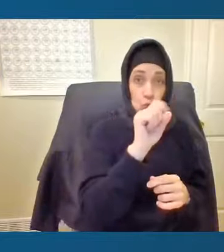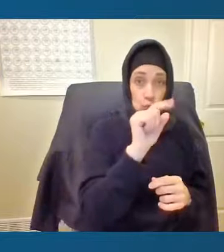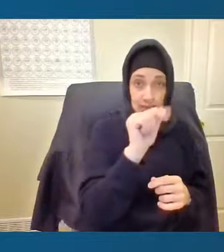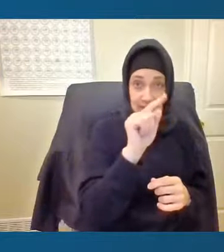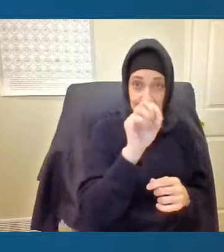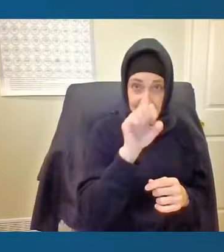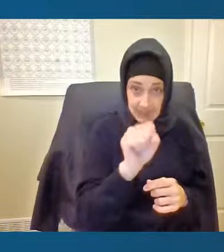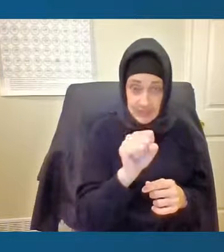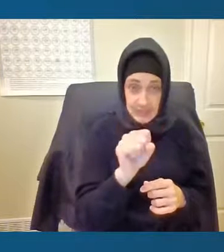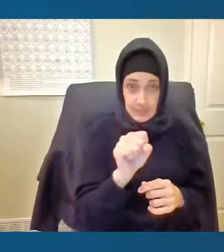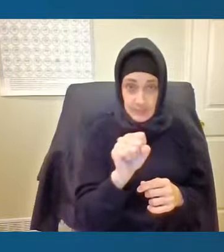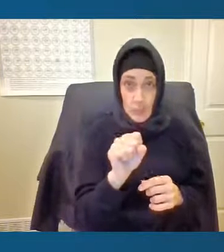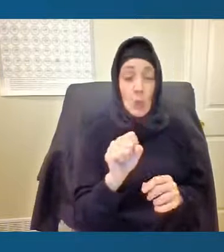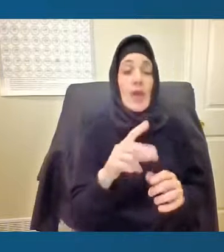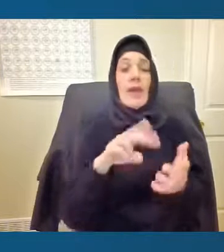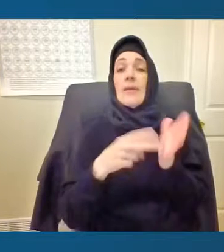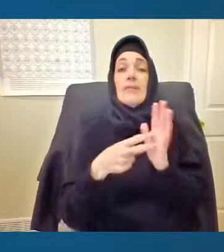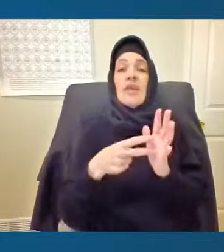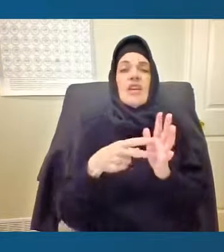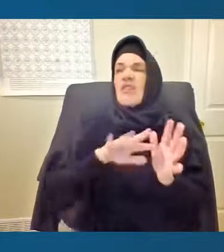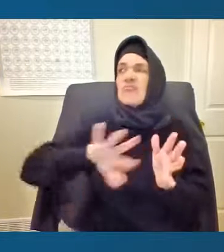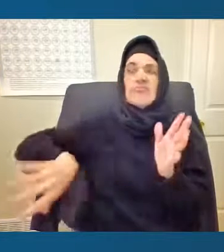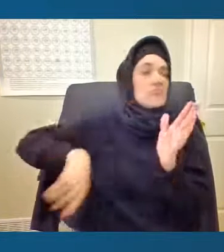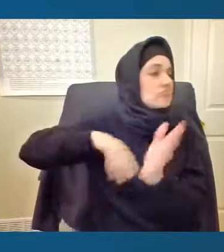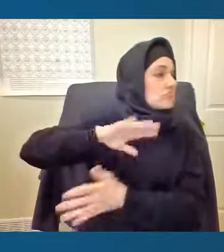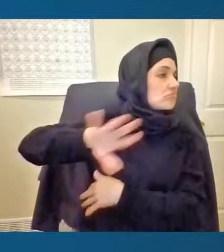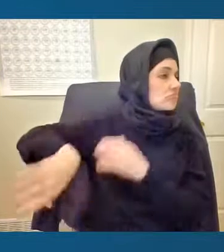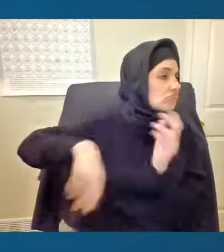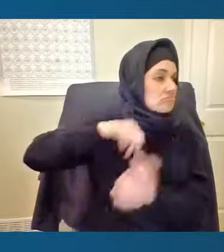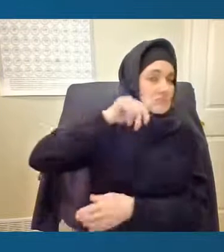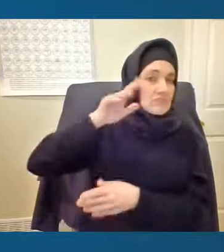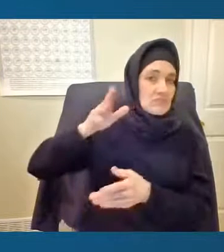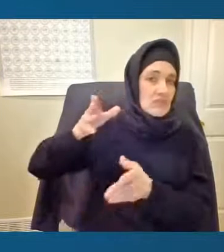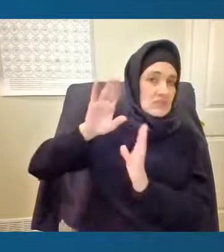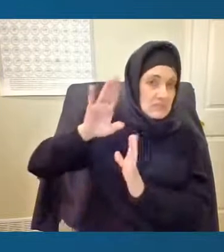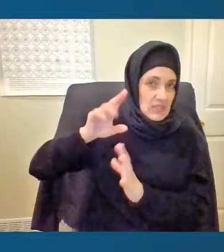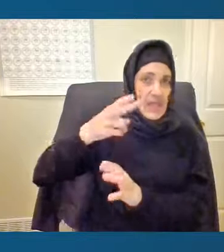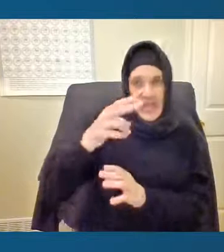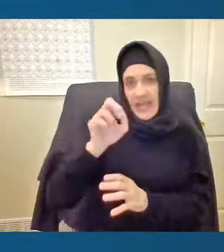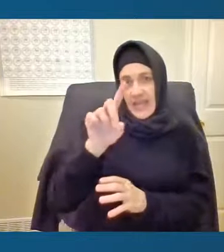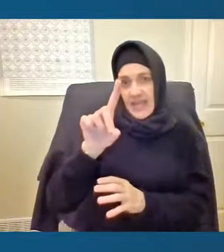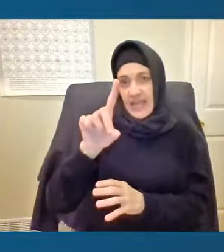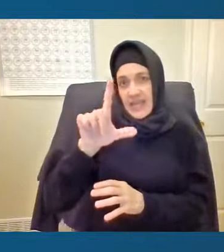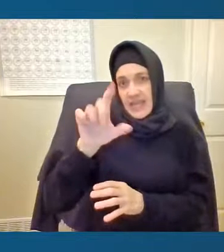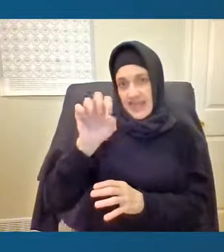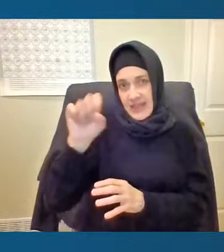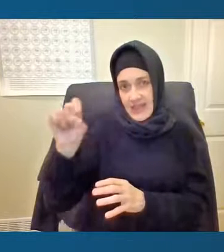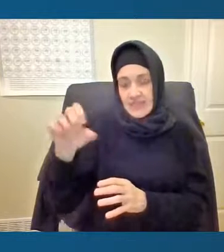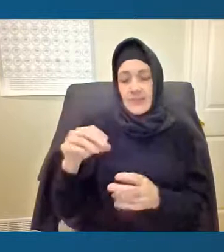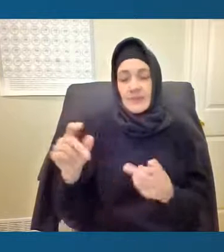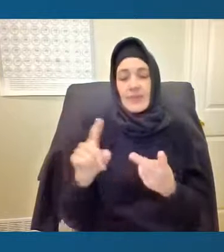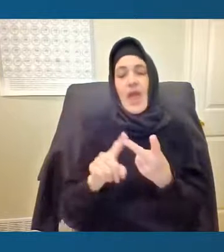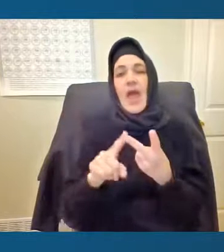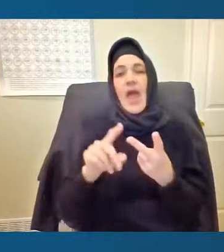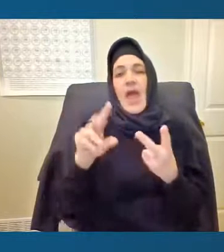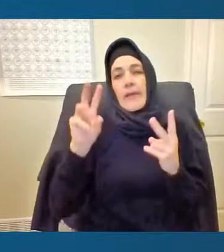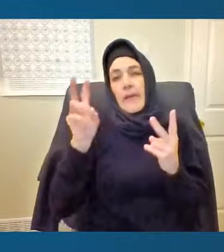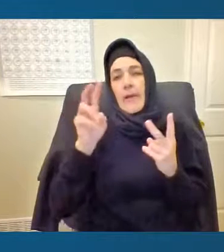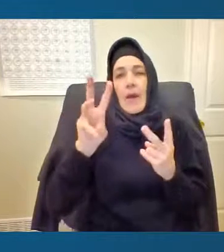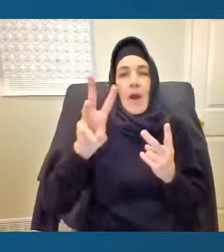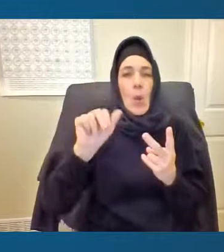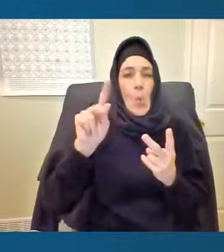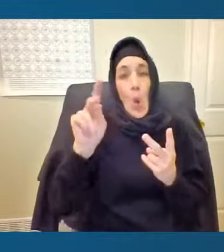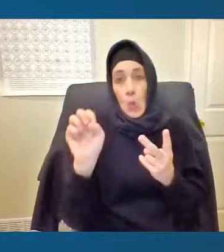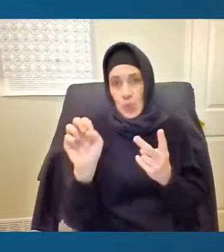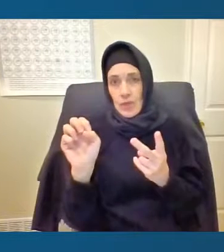yaqadha. Yaqadha means to be woke. Woke. Now it's interesting how they use the word woke today, because we actually have a